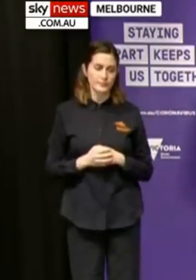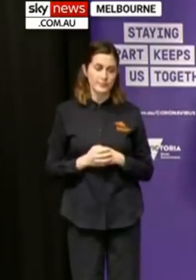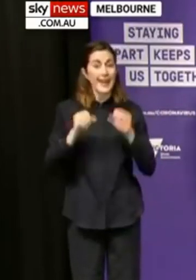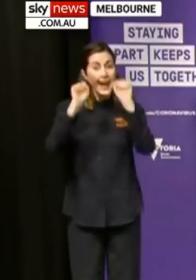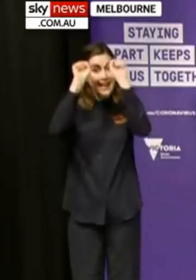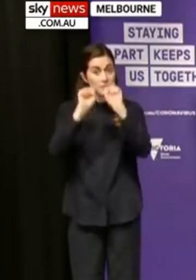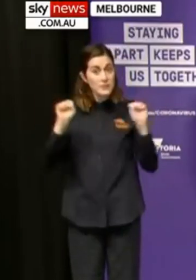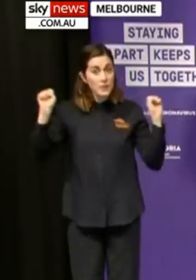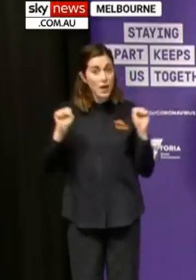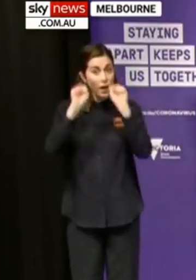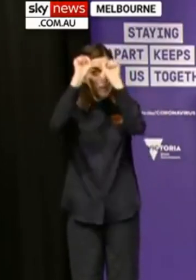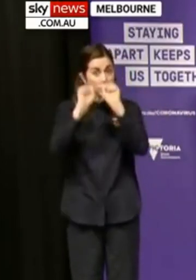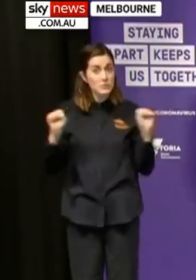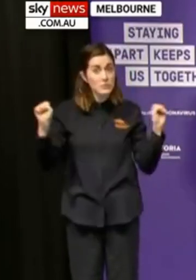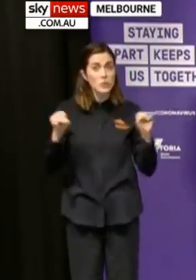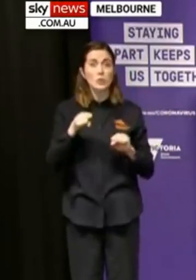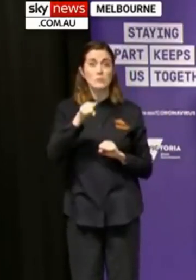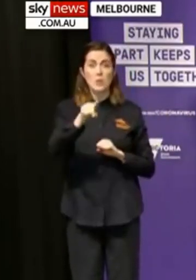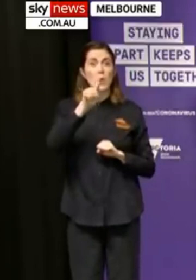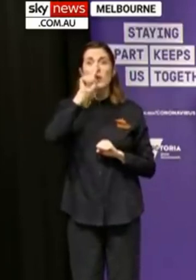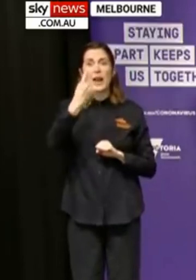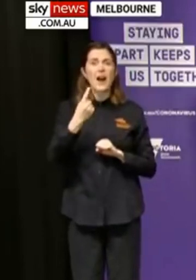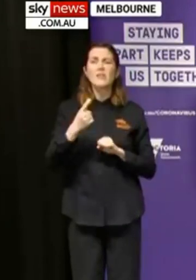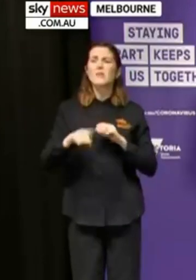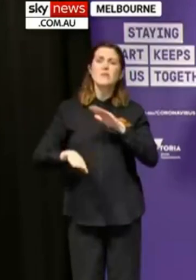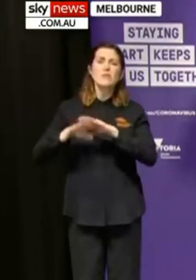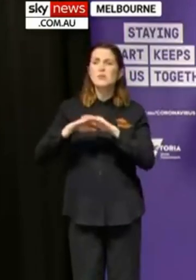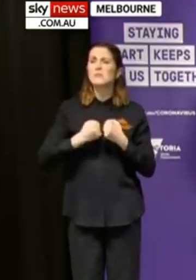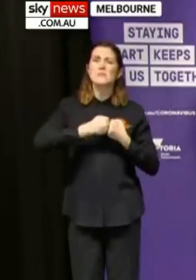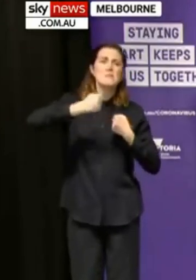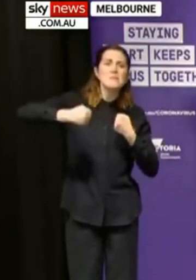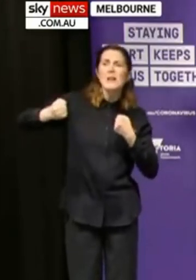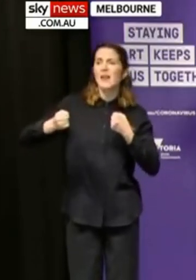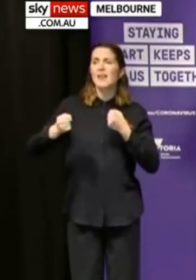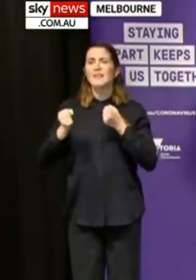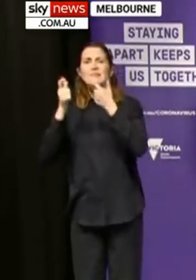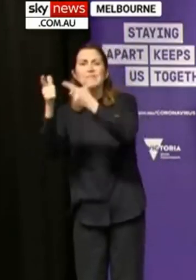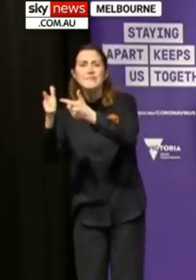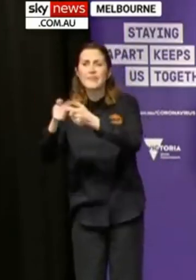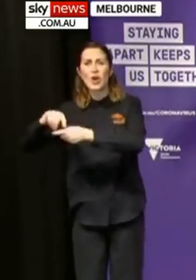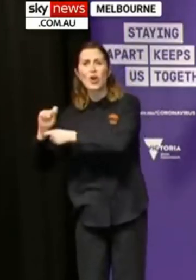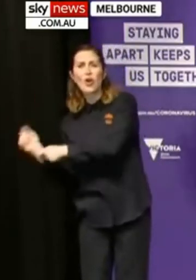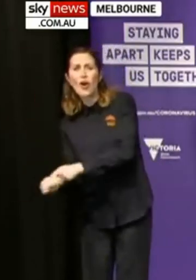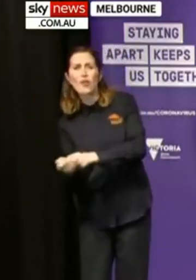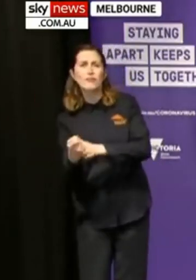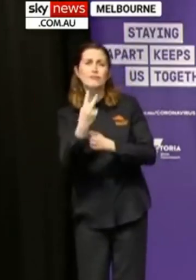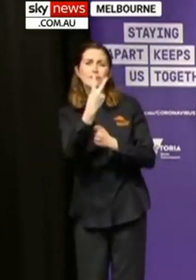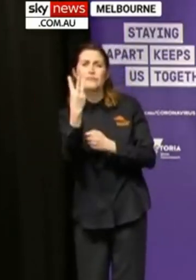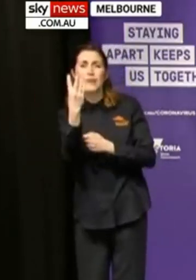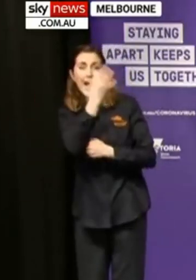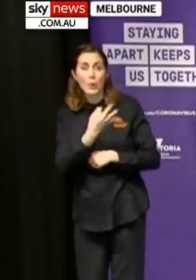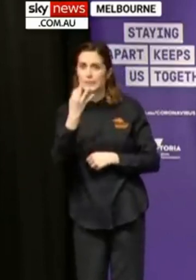exercise. It's no longer three sets of tennis or a game of golf or any of that. It is staying close to